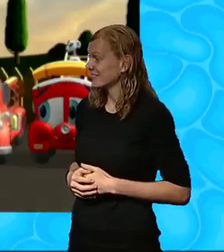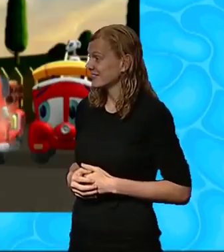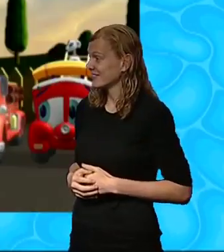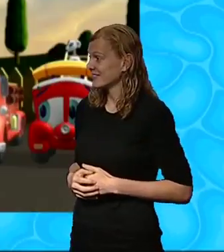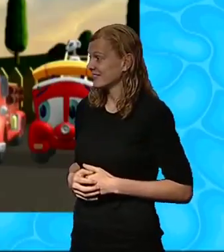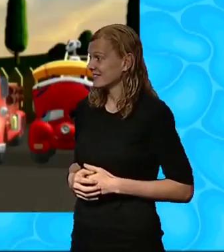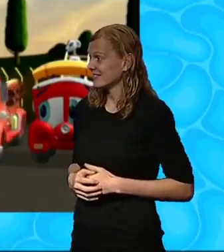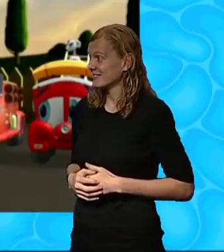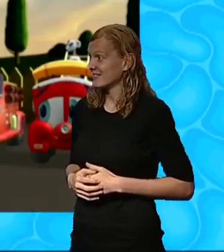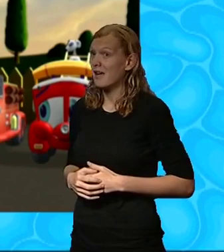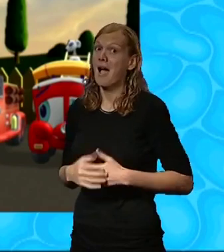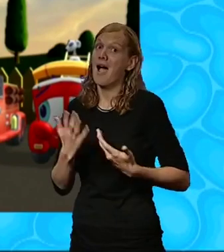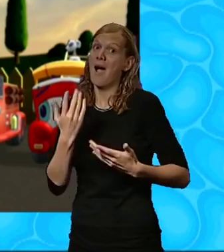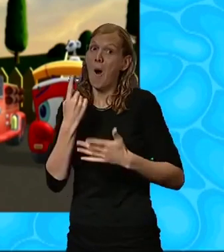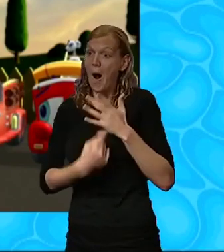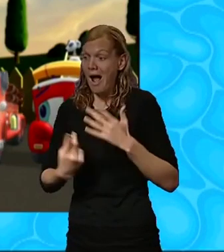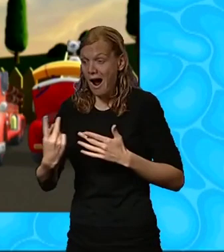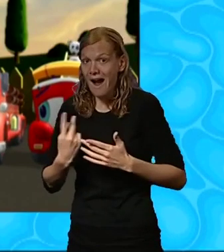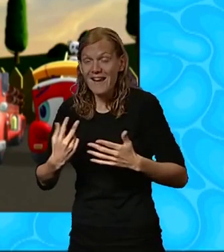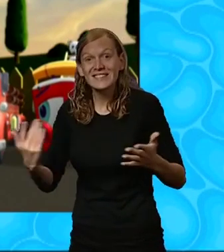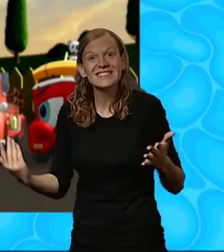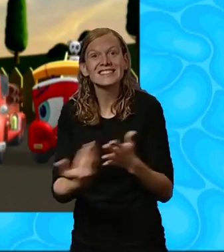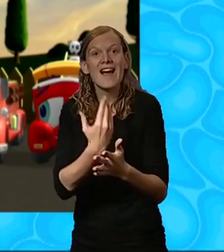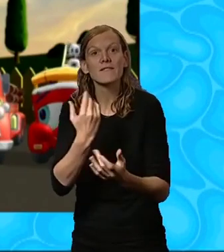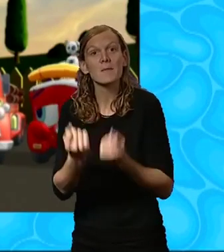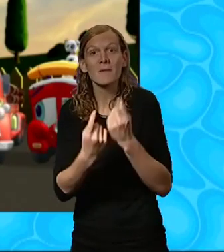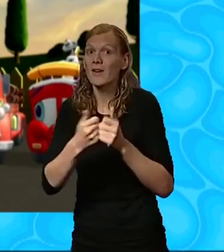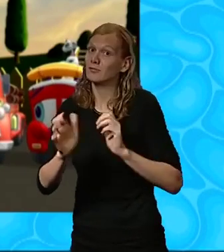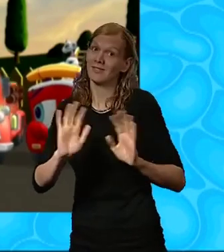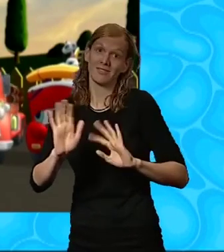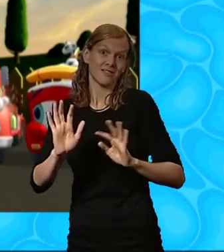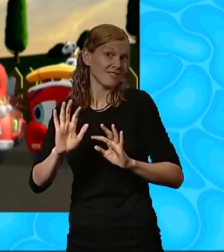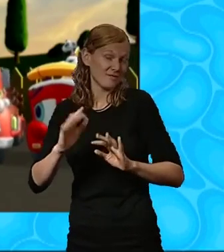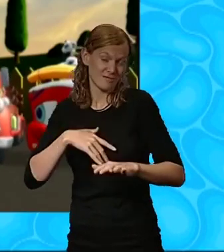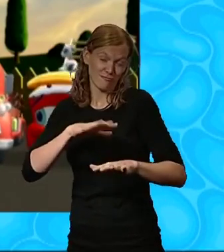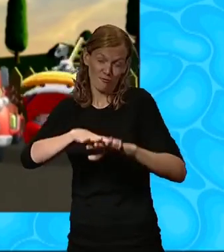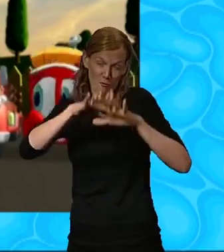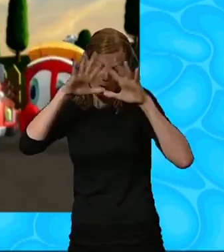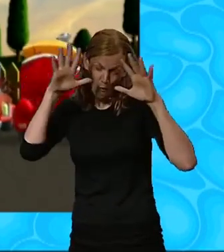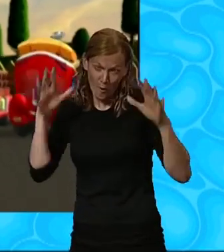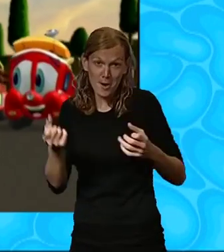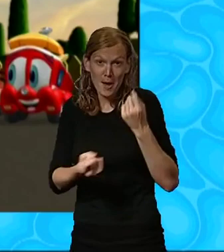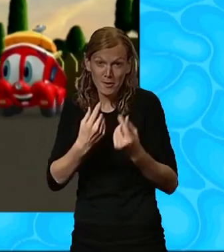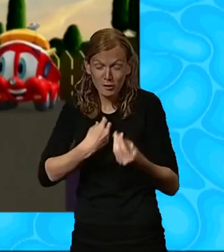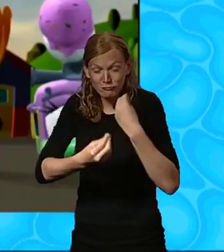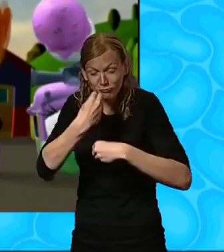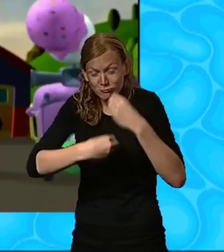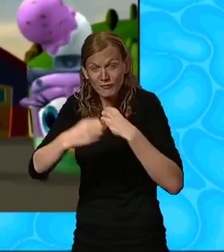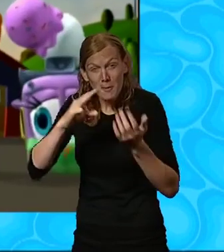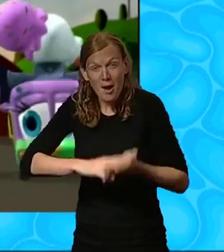Wow! Not only did Captain Parker and I save the popcorn factory, but we saved enough buttered popcorn to last for